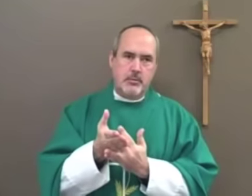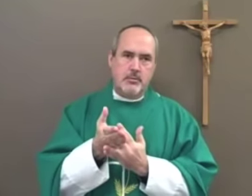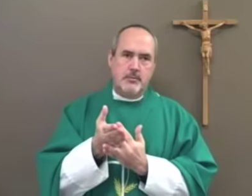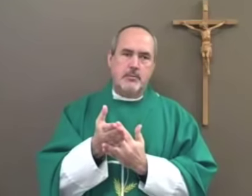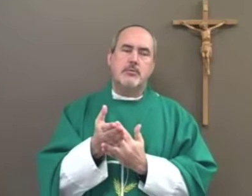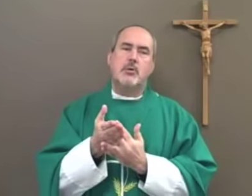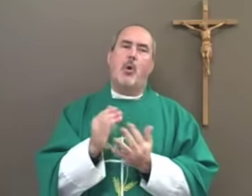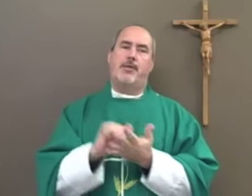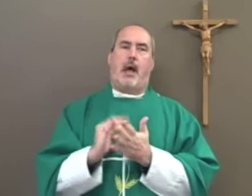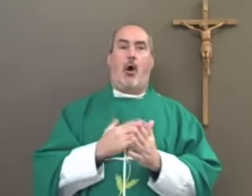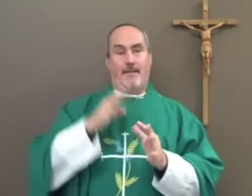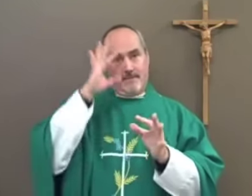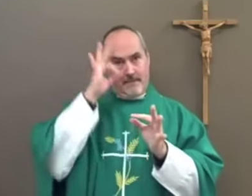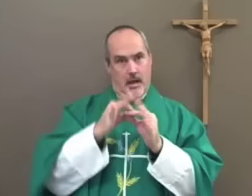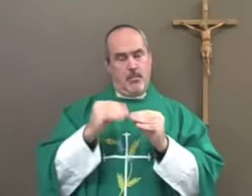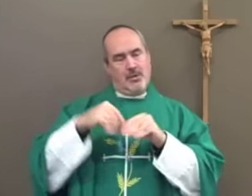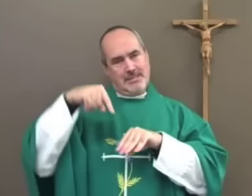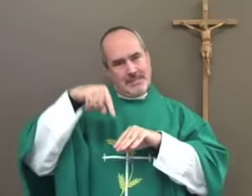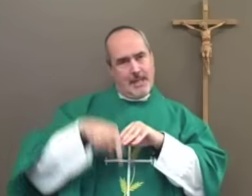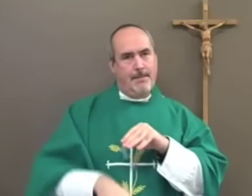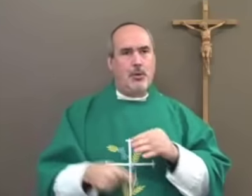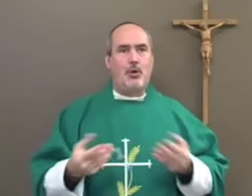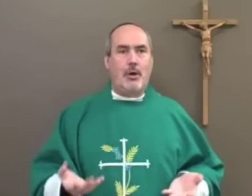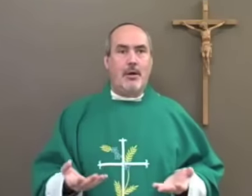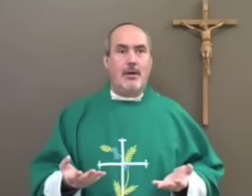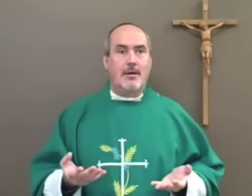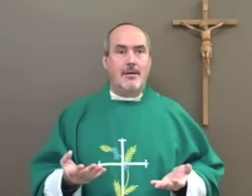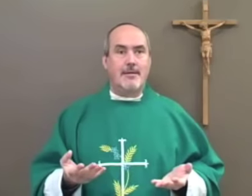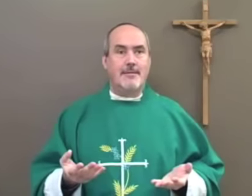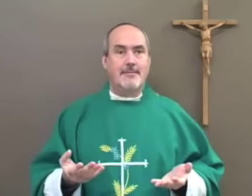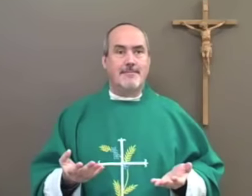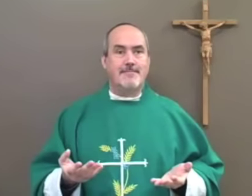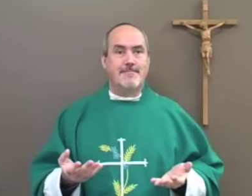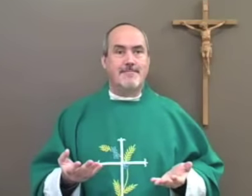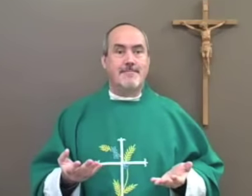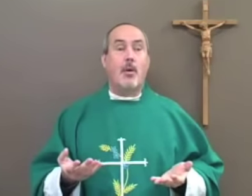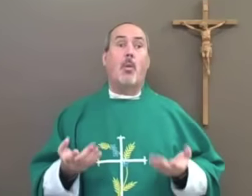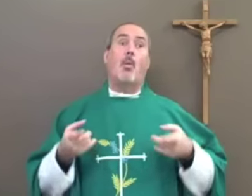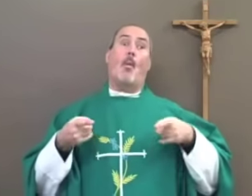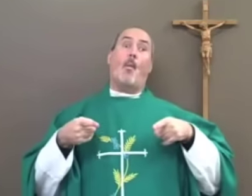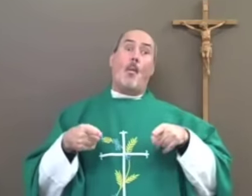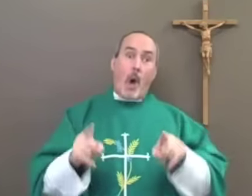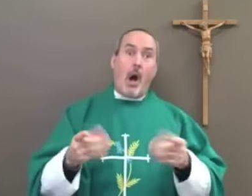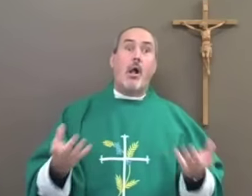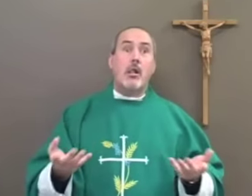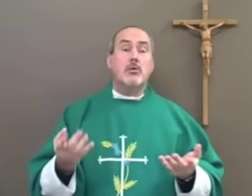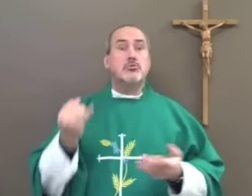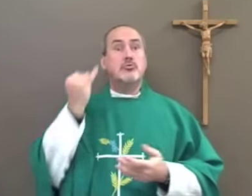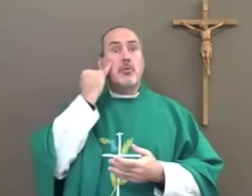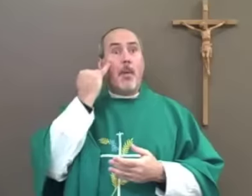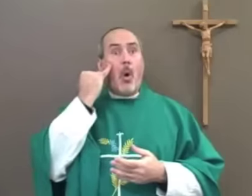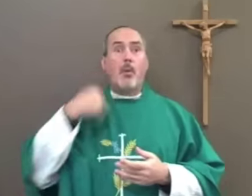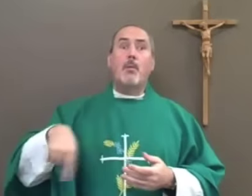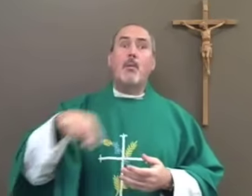we have to accept it and get through it. And that strengthens and deepens the roots of our faith.